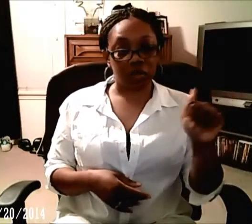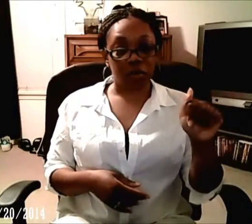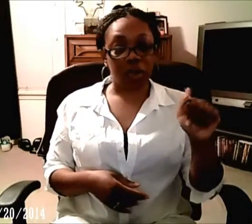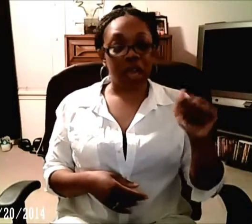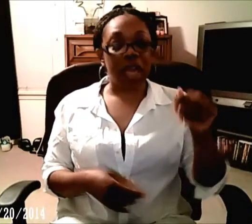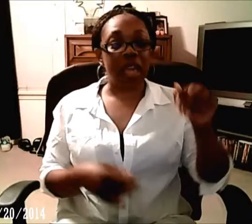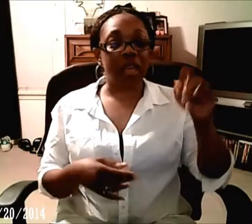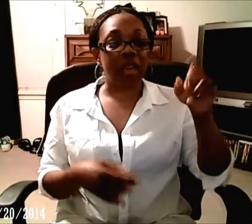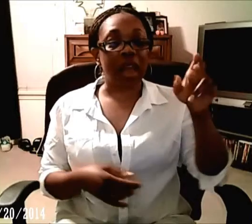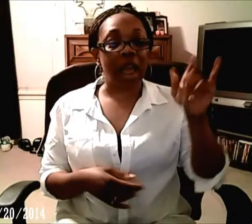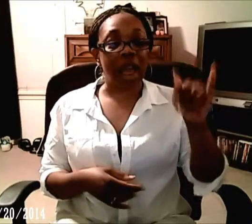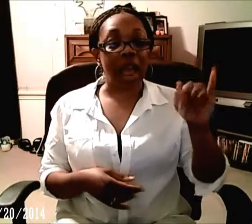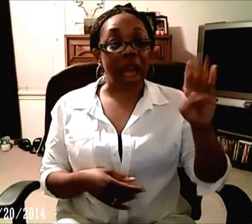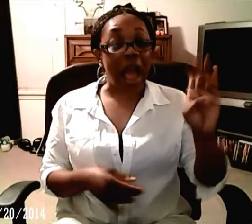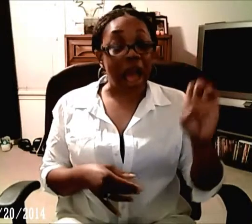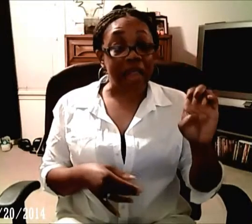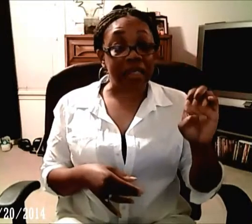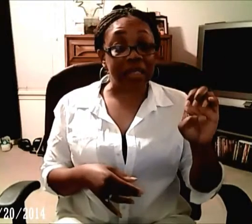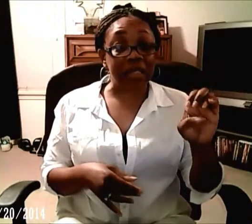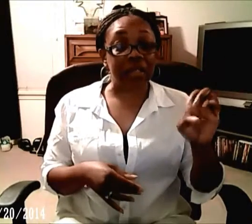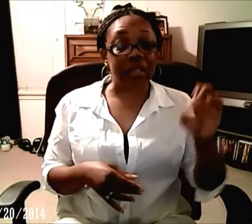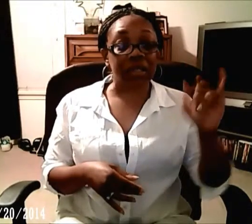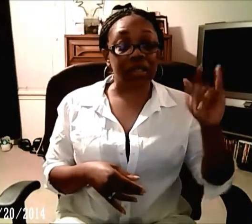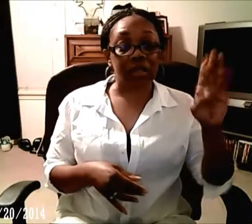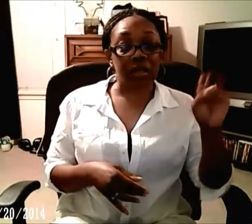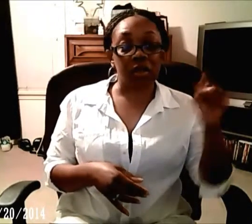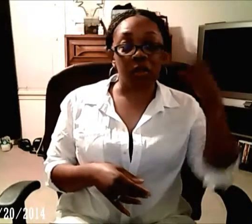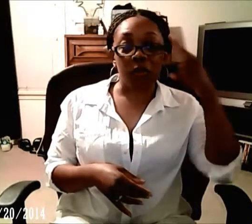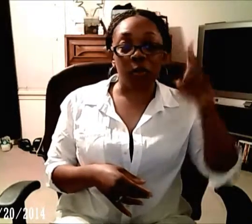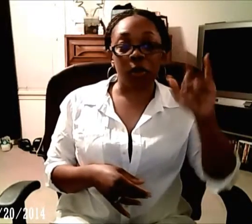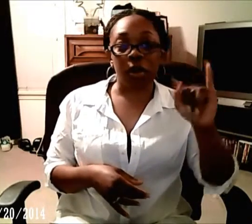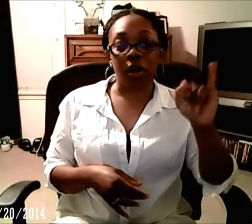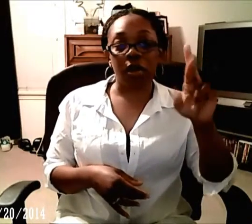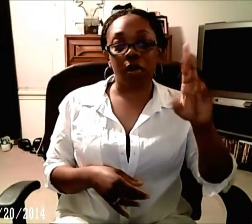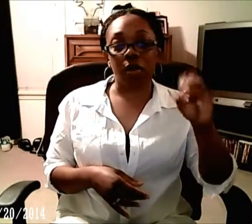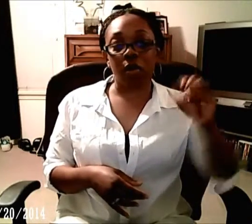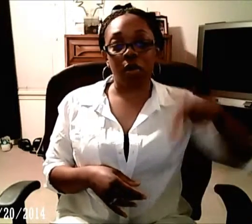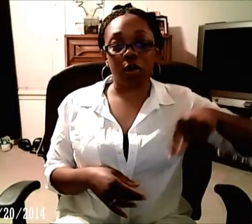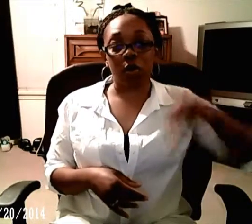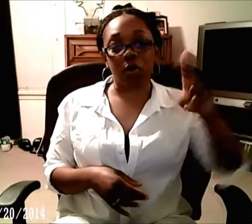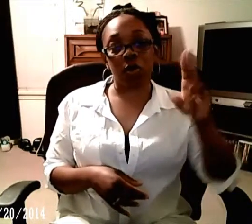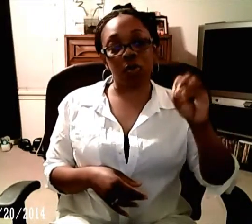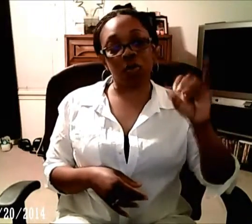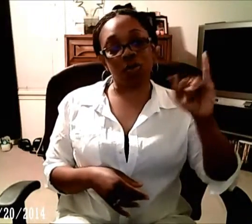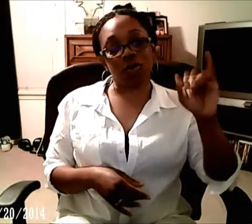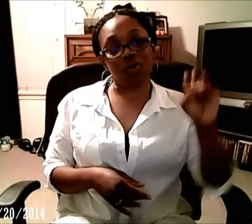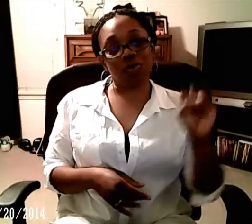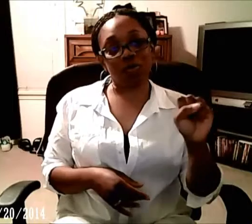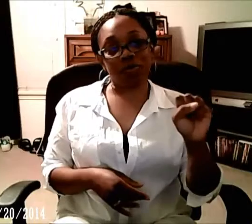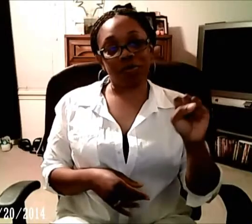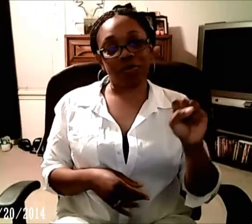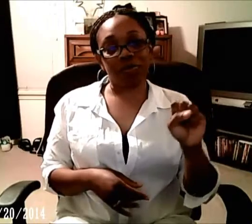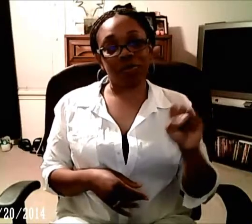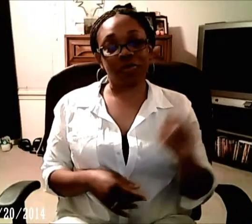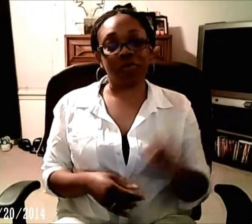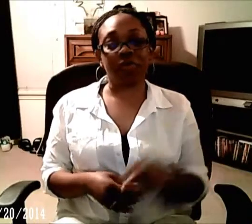Hurry now and get your buddies. It's time for fun with social studies. We're going to learn some history.